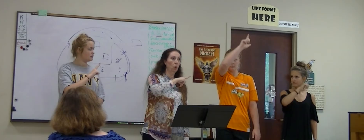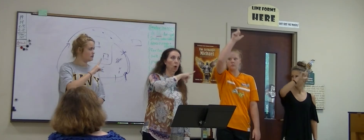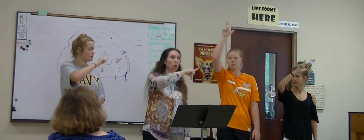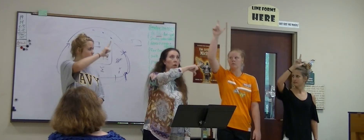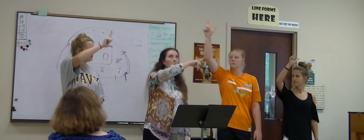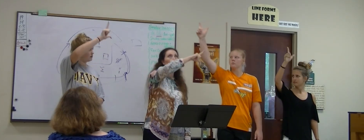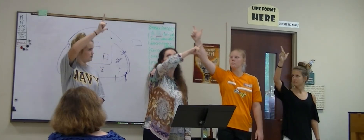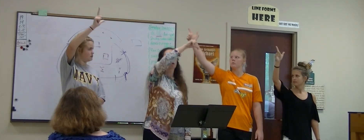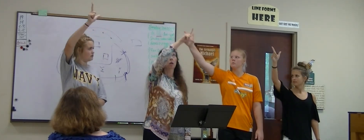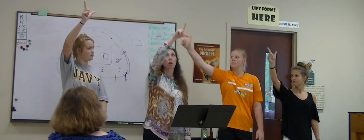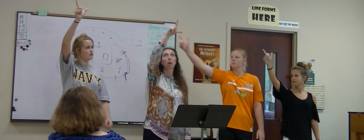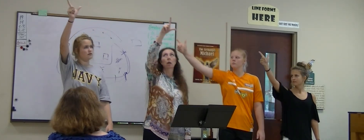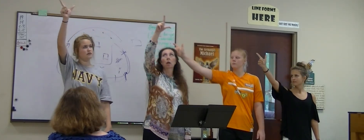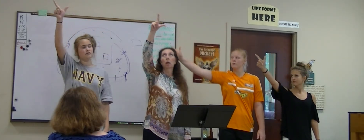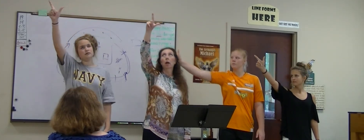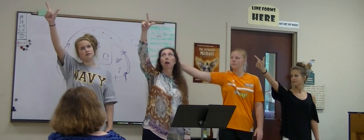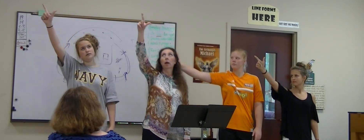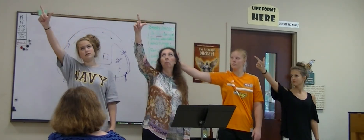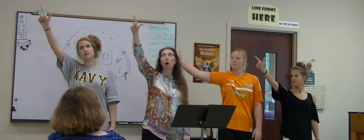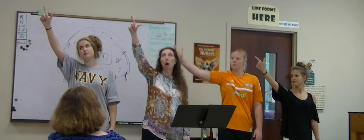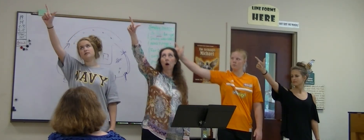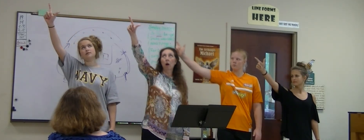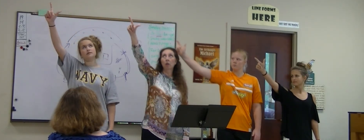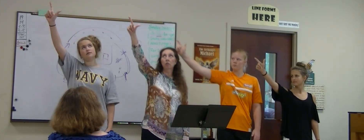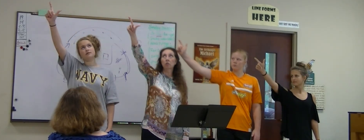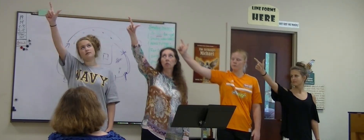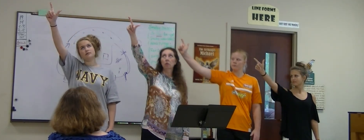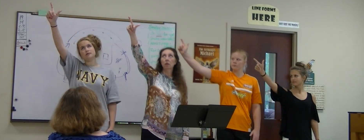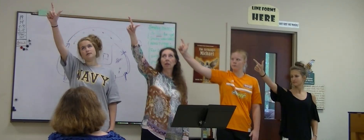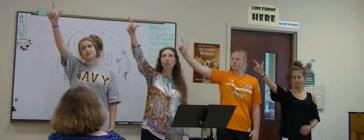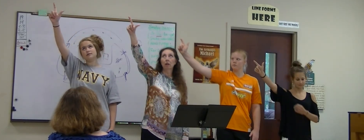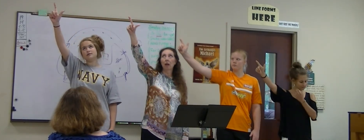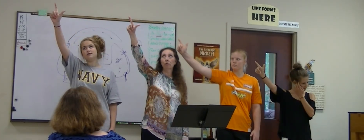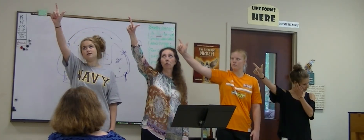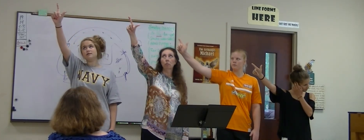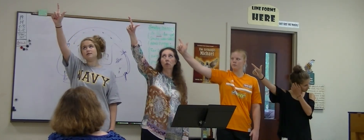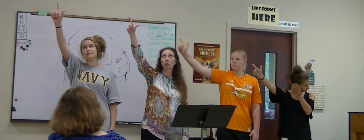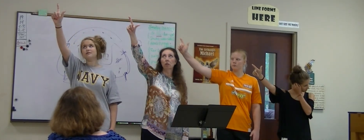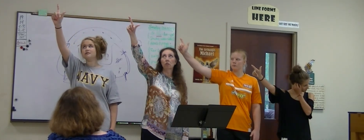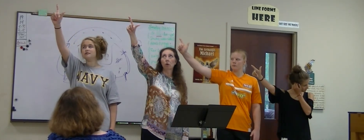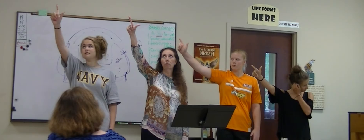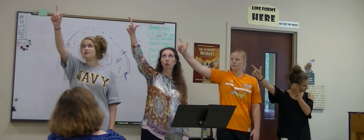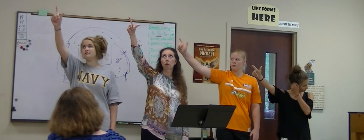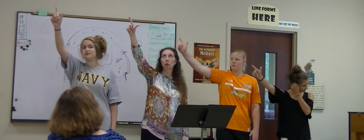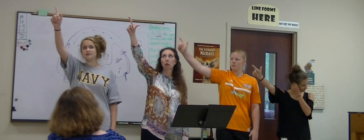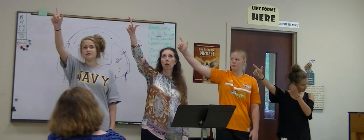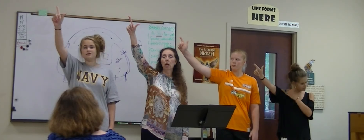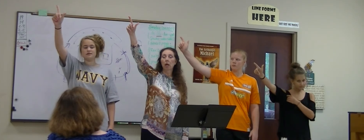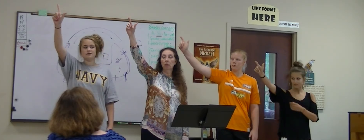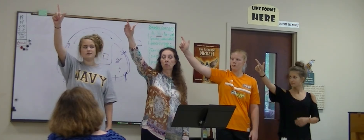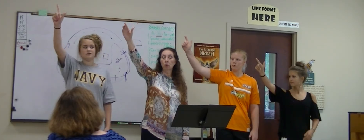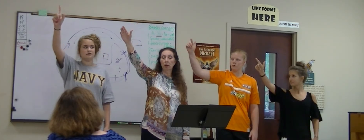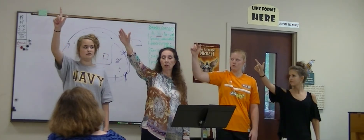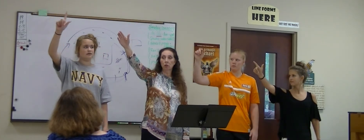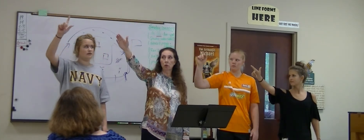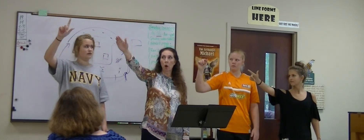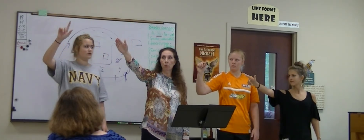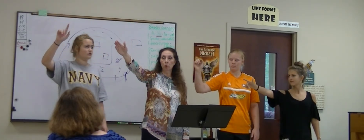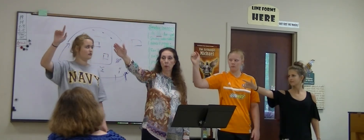Lord. And pause even after the music is over, and then bring it, open your